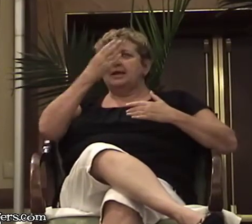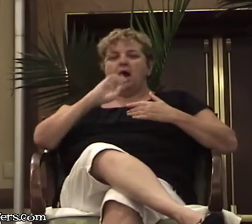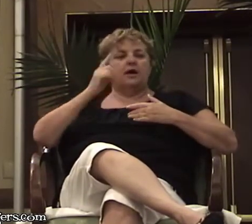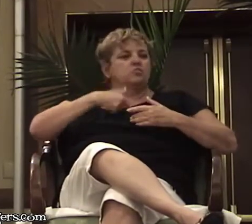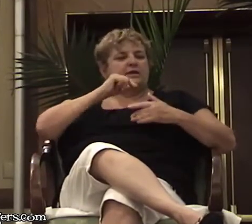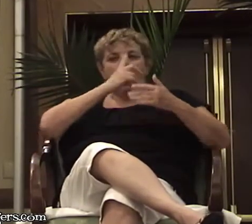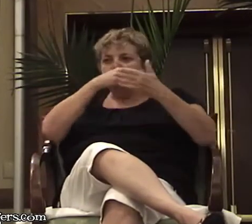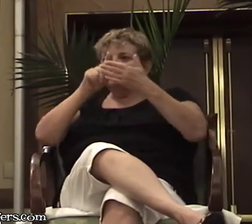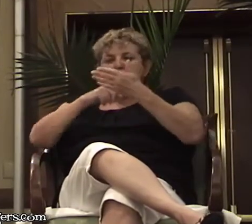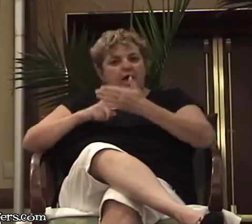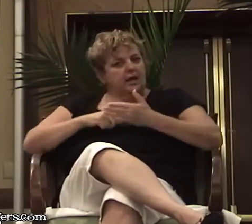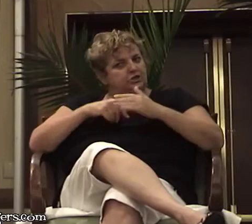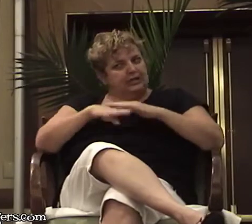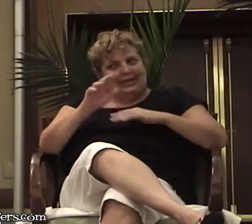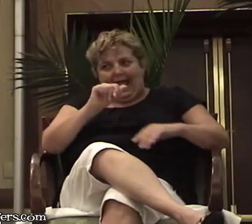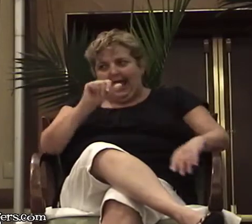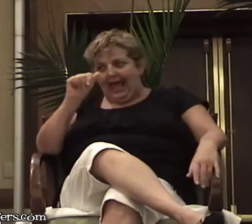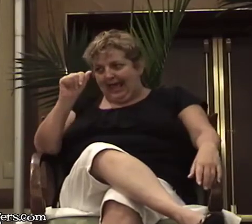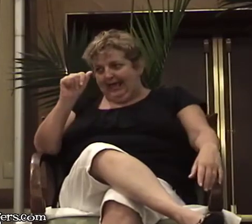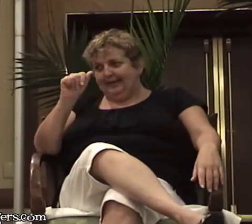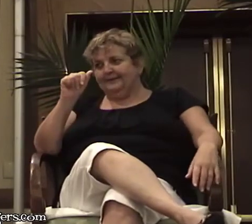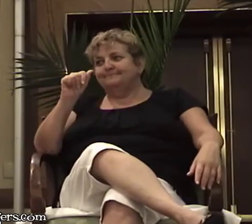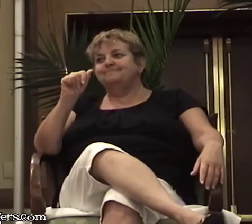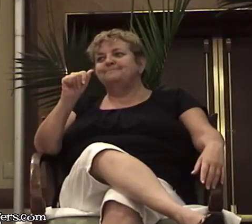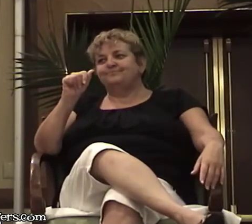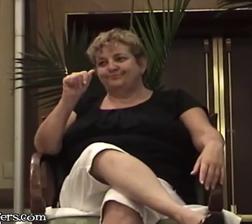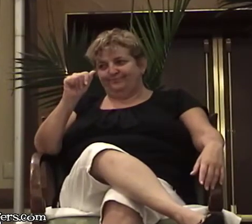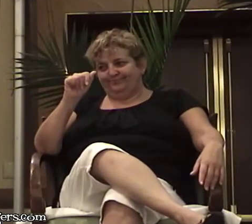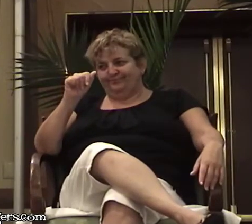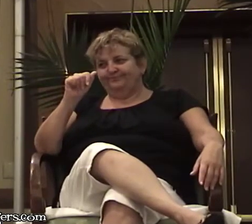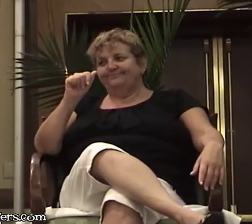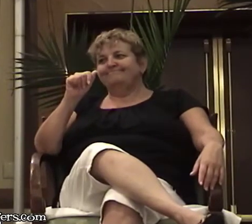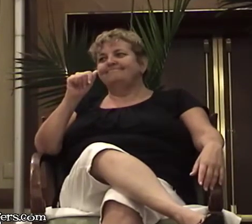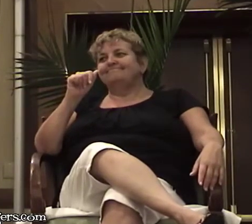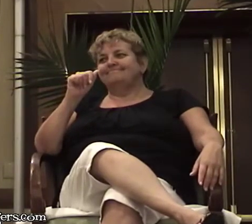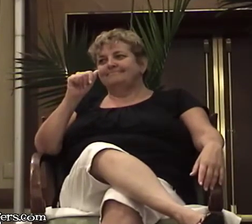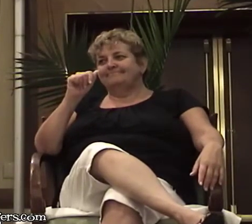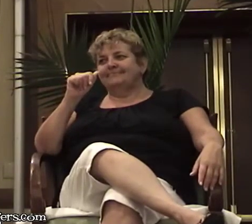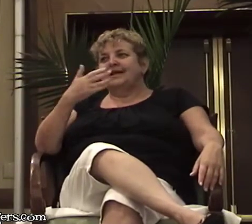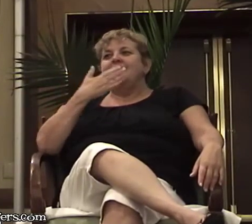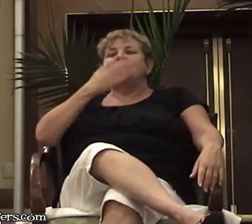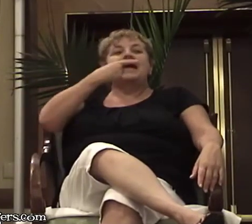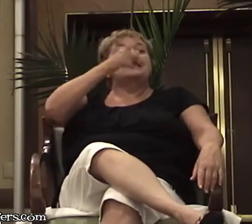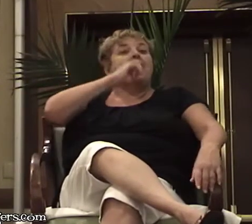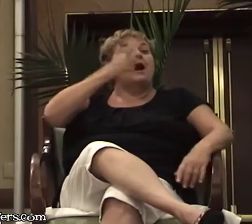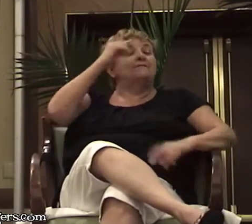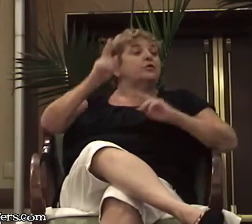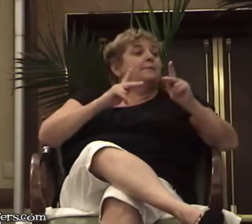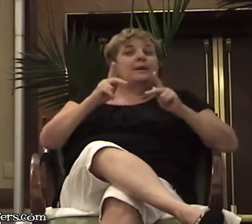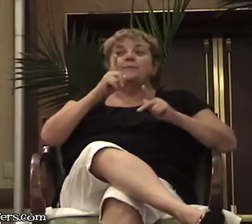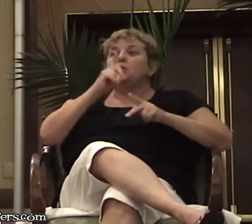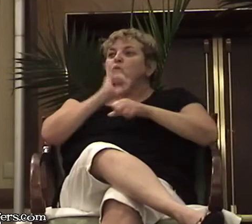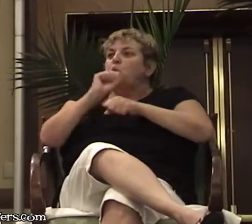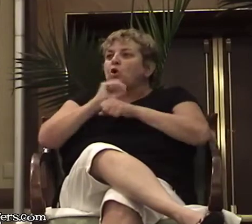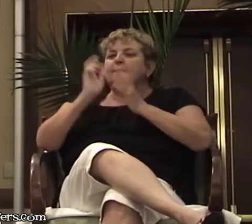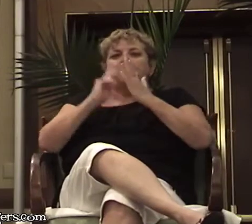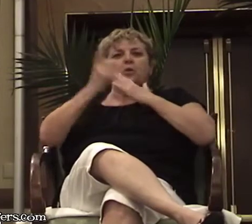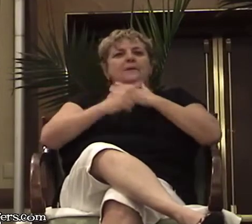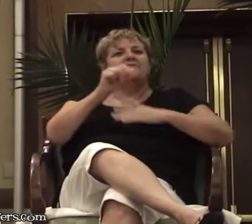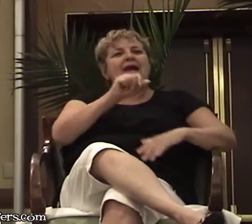Thank God for the people who who were working the program of Alcoholics Anonymous that when I came in and